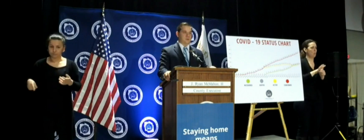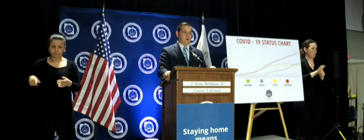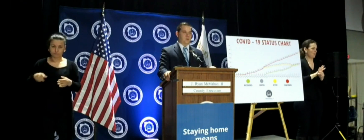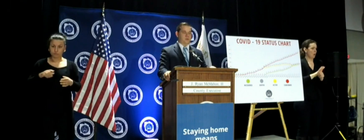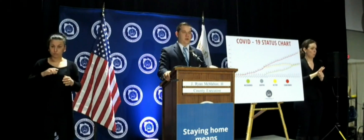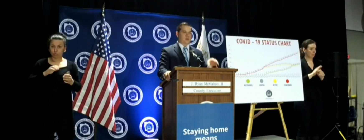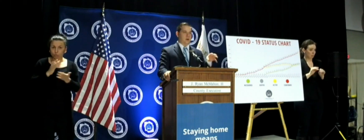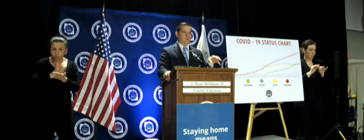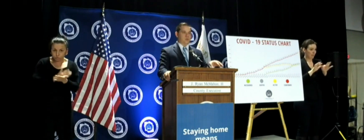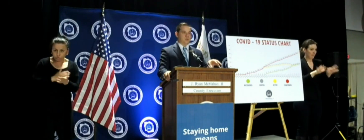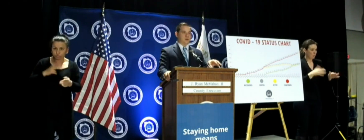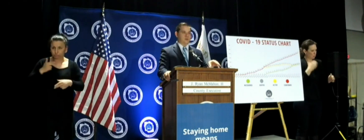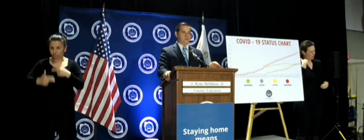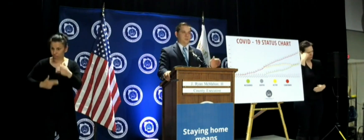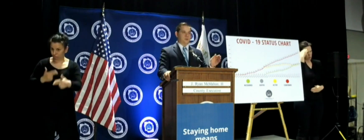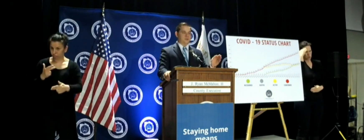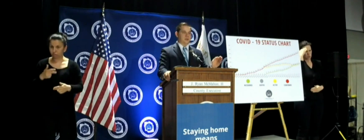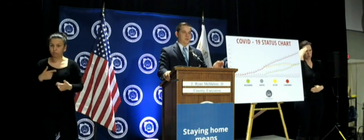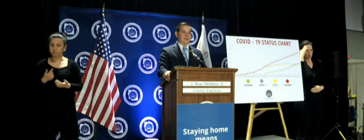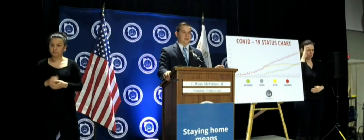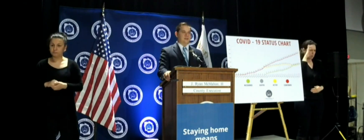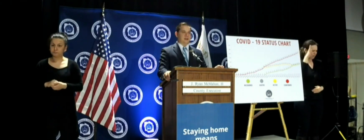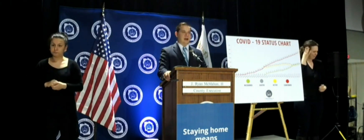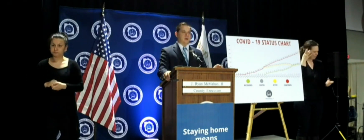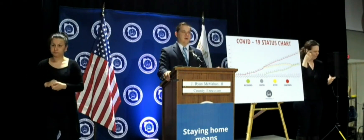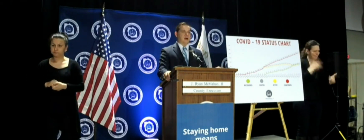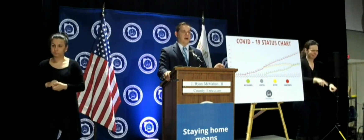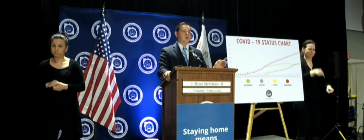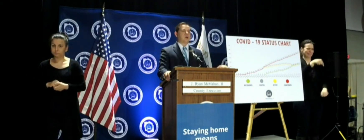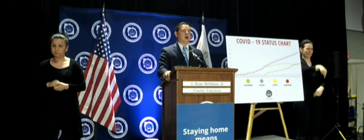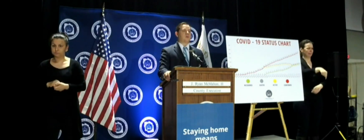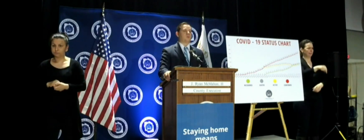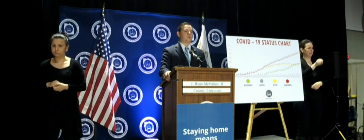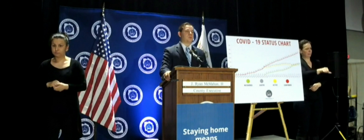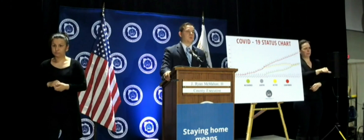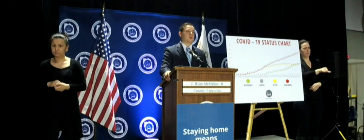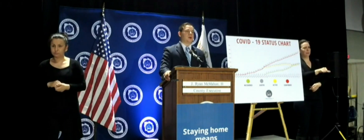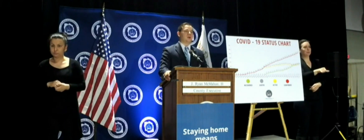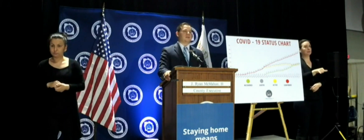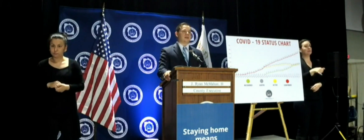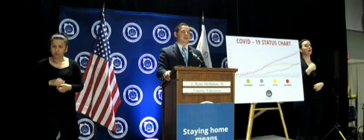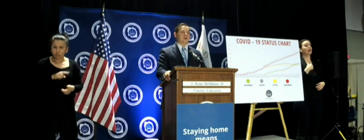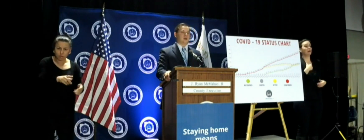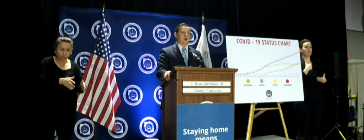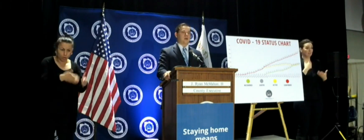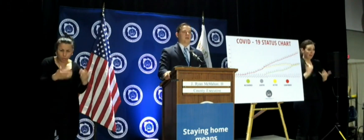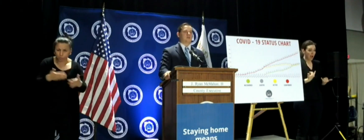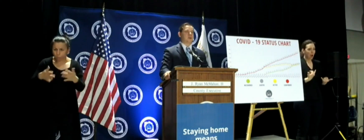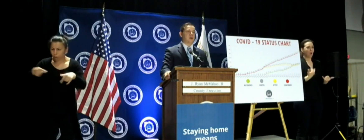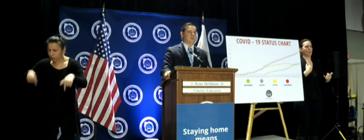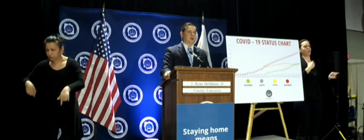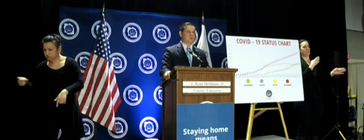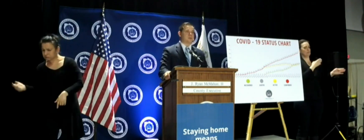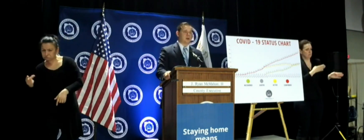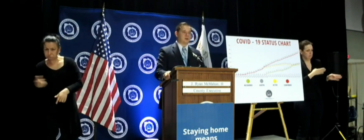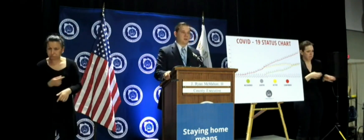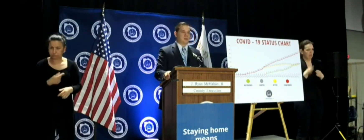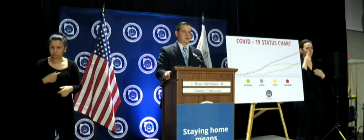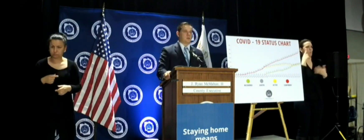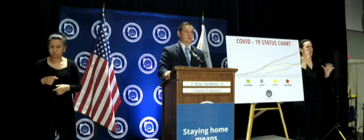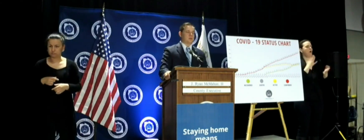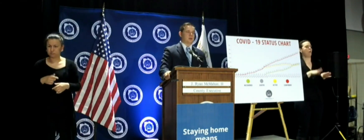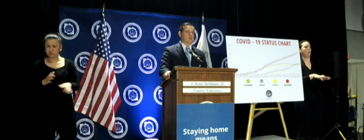nervous about when we talk about restart. Some people are saying we need to have it now. Other people are saying, how can you even talk about a